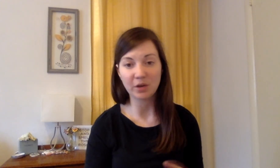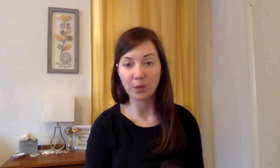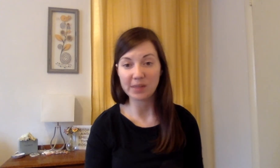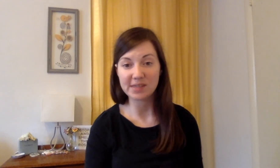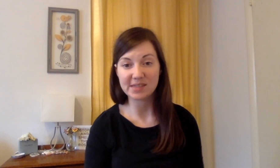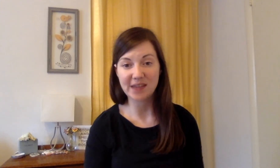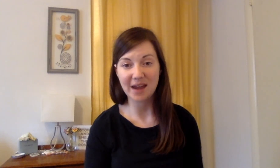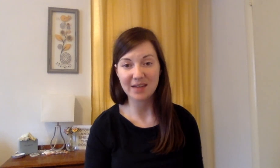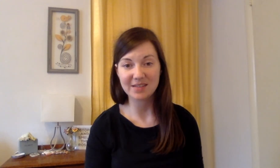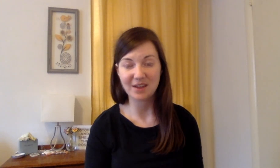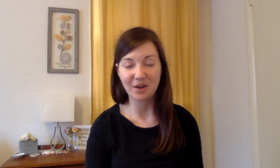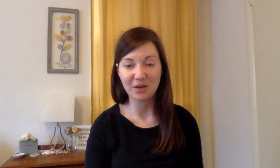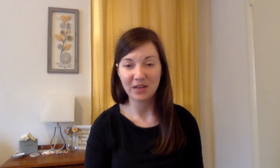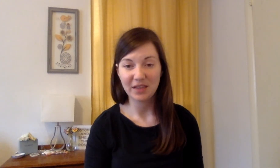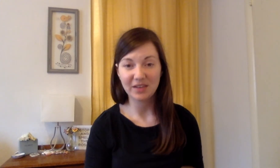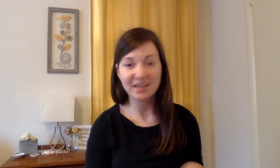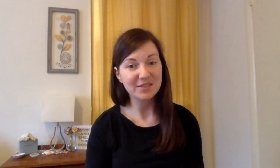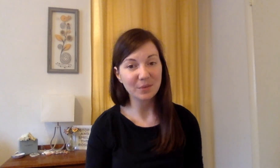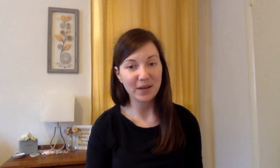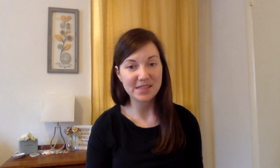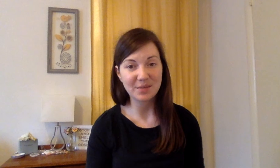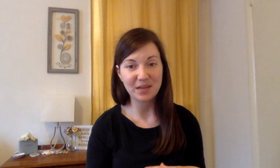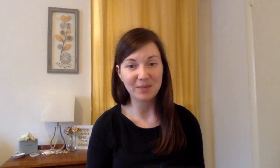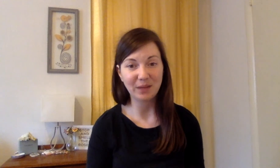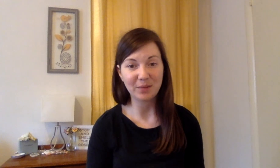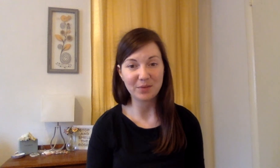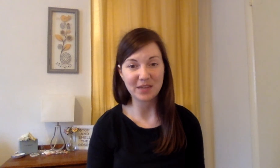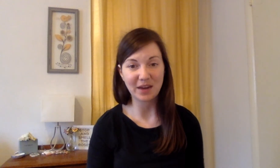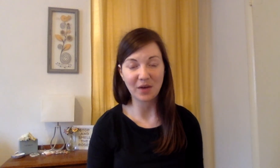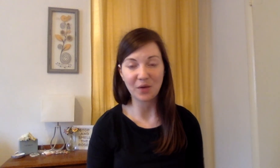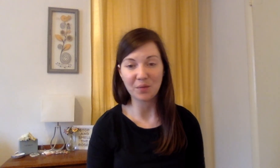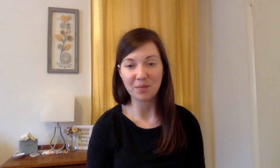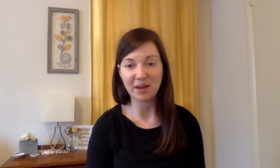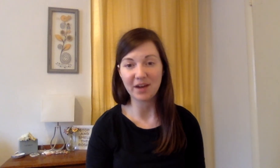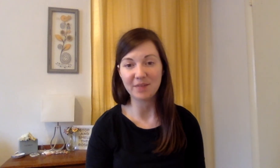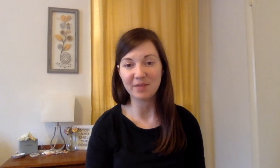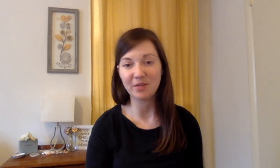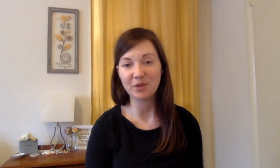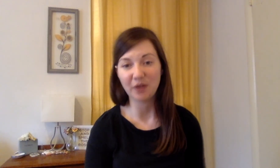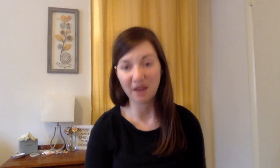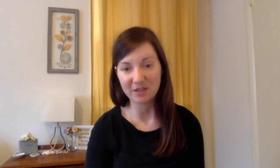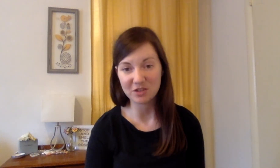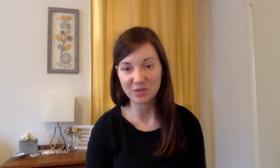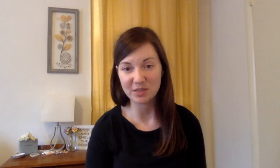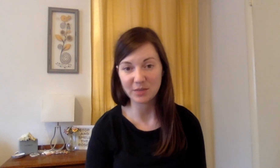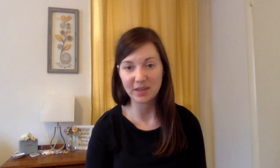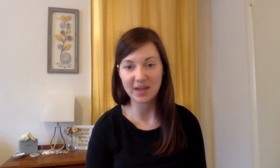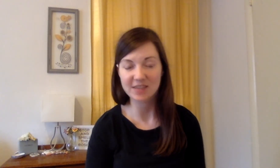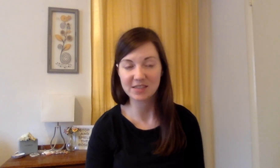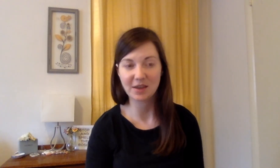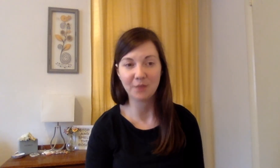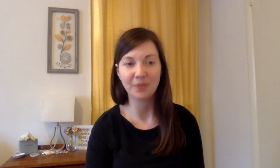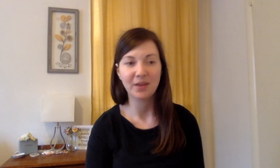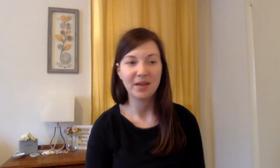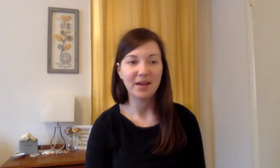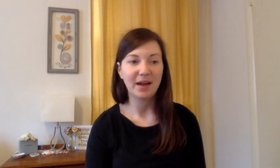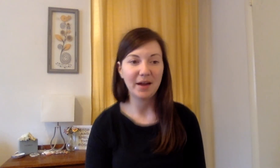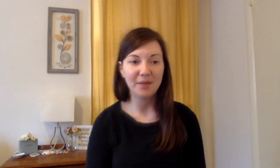coins inside. So there are lots of different ways that we can make music at home, even if we don't have instruments with us. So